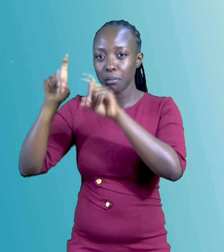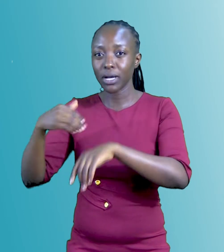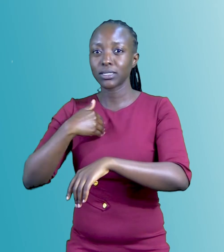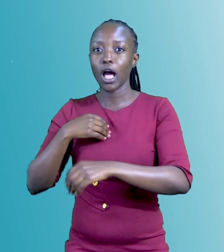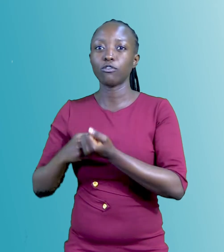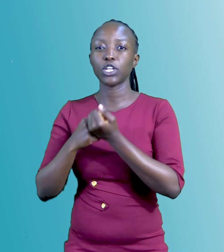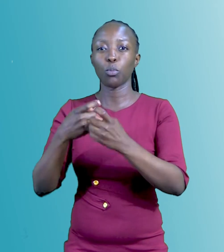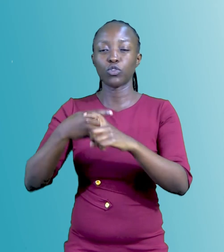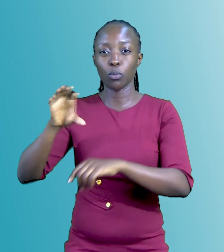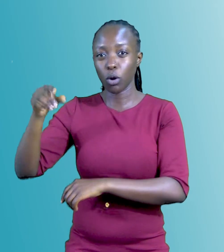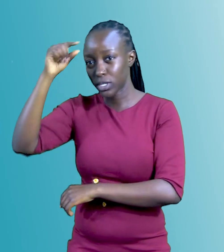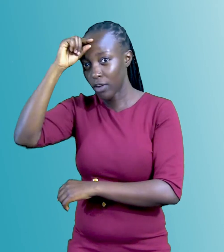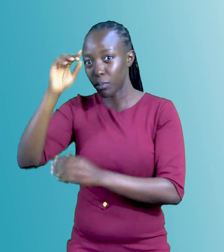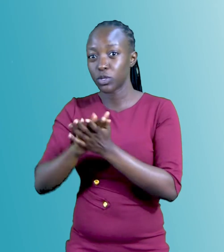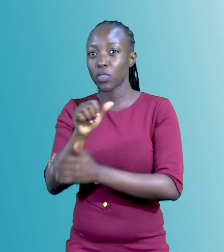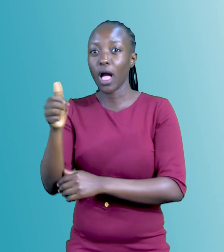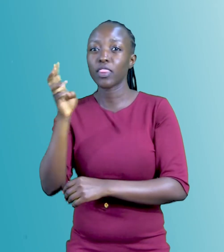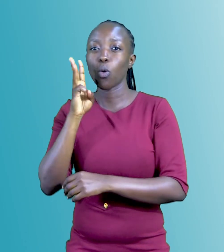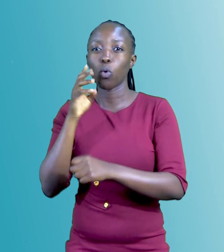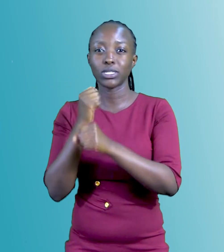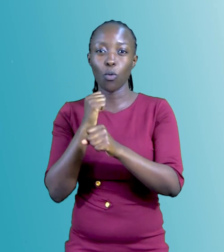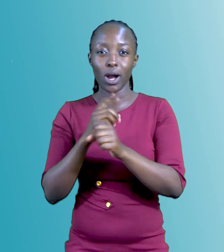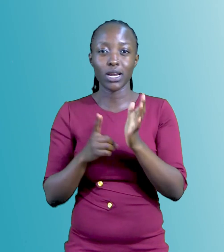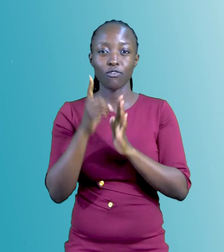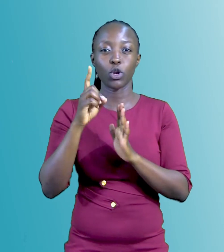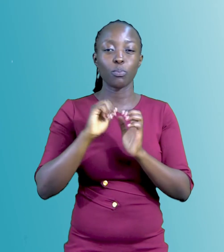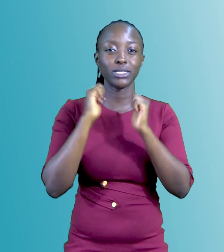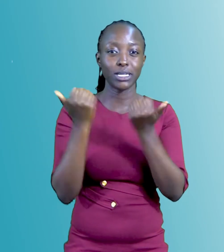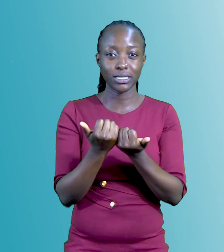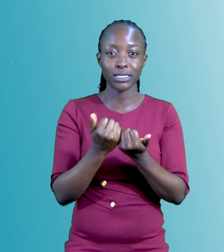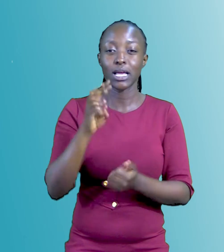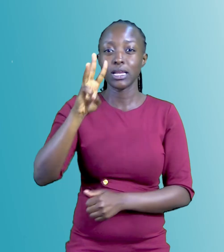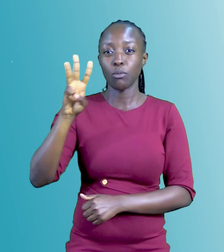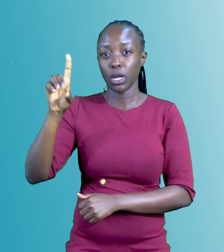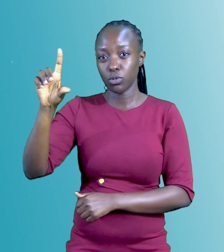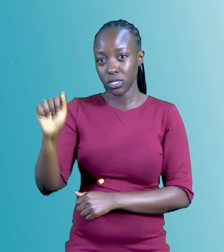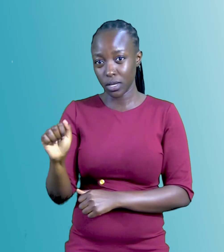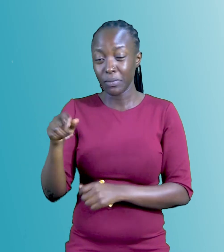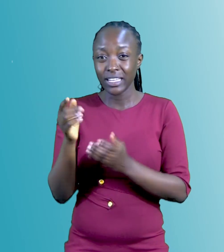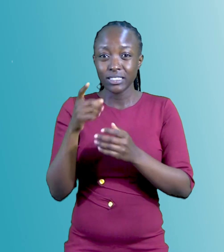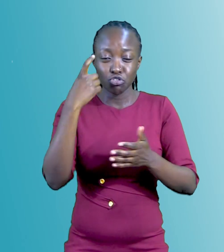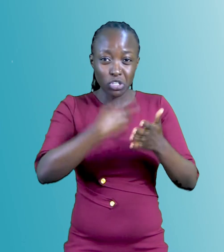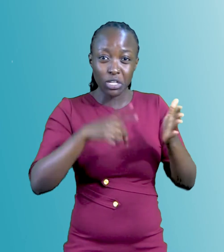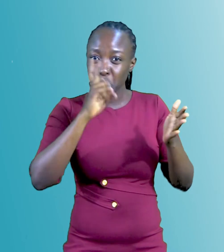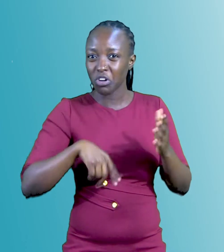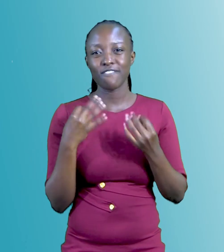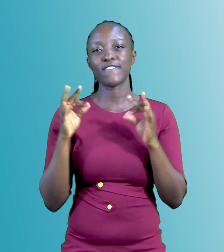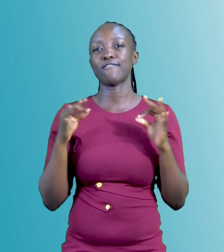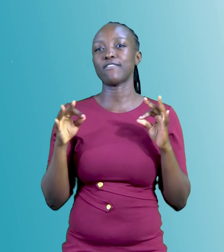and waterworks development agencies, WWDAs. The charges for these services are free. The